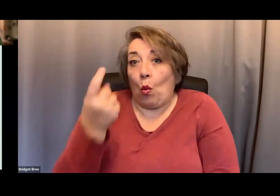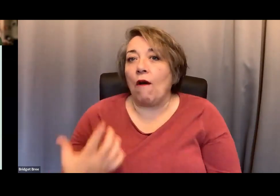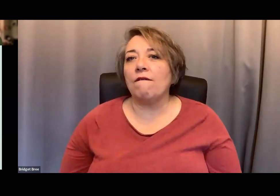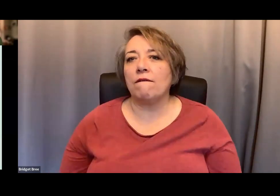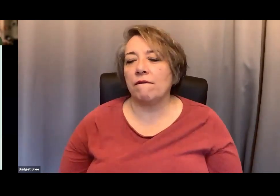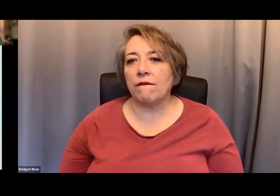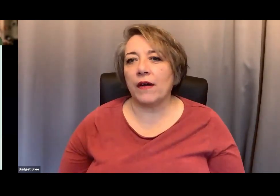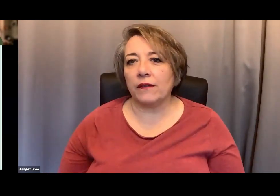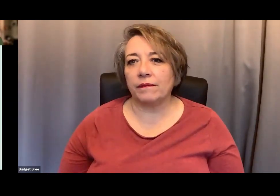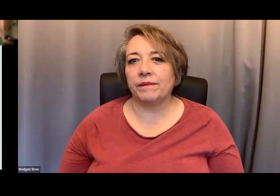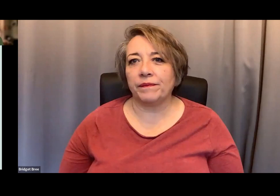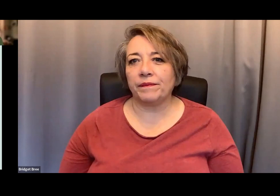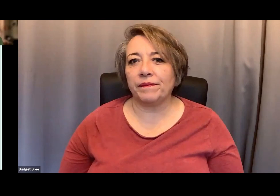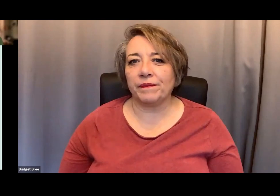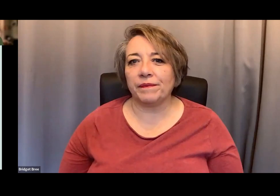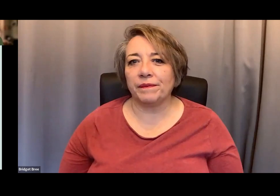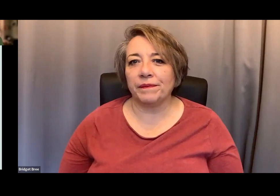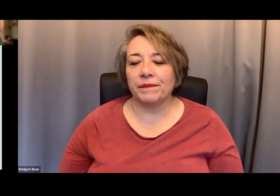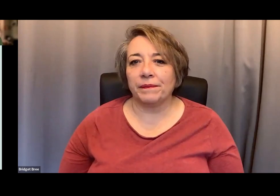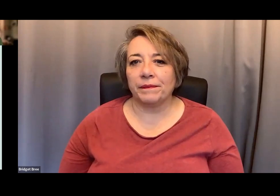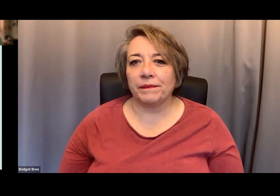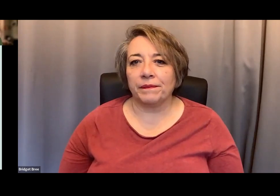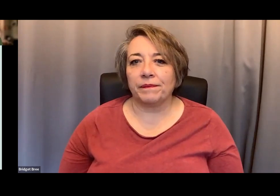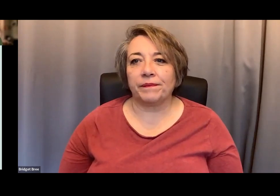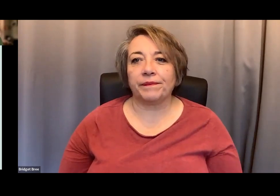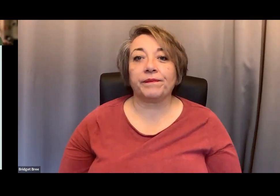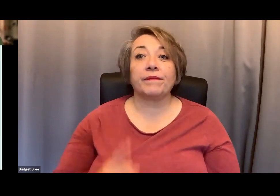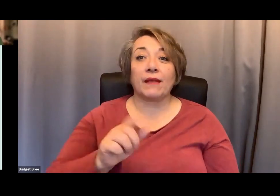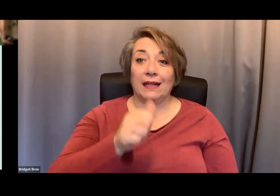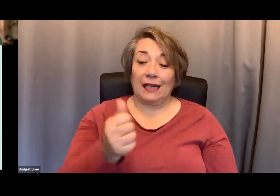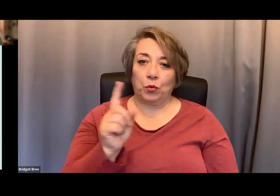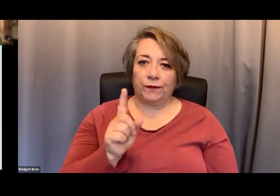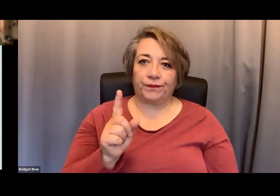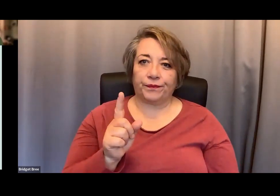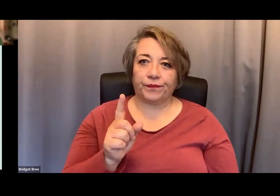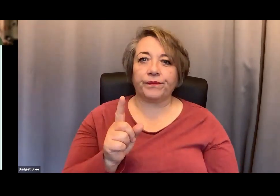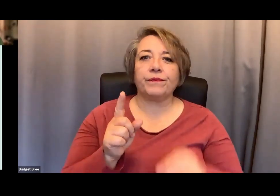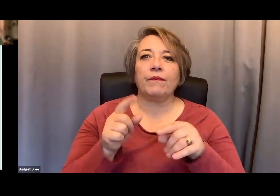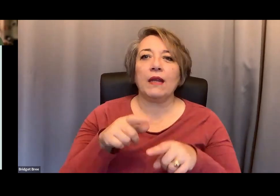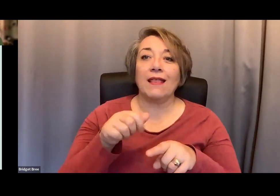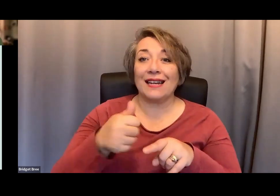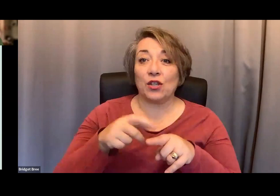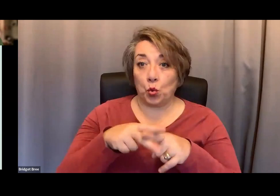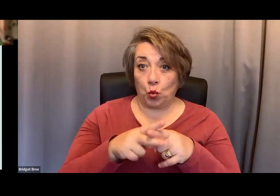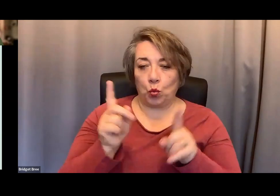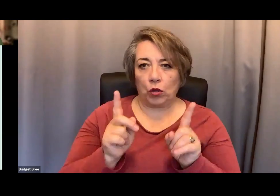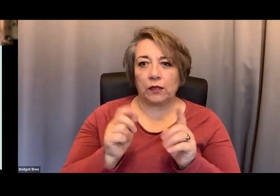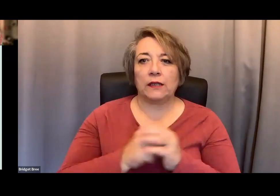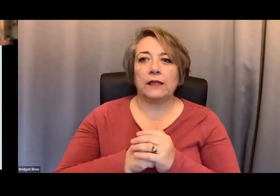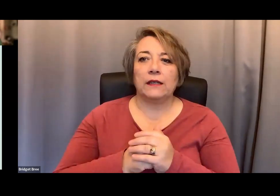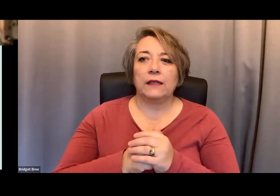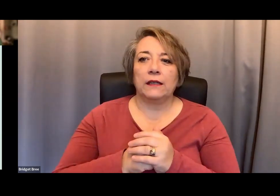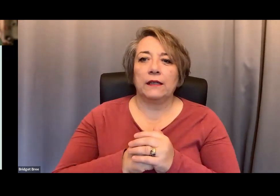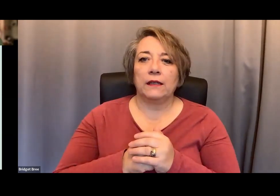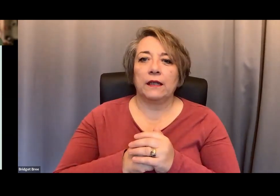pop-up conversation to be having. So this moves on to the next tool, which is if we go back to co-creation